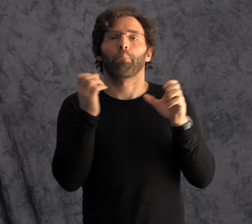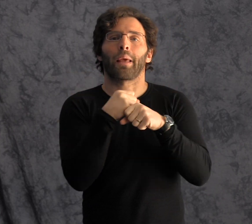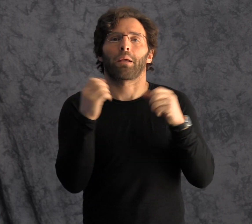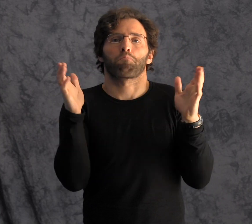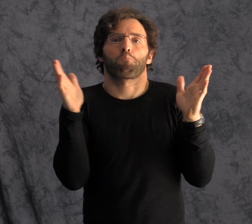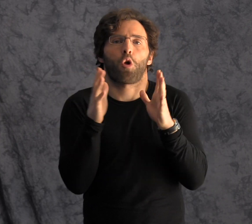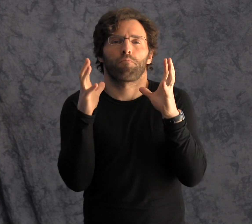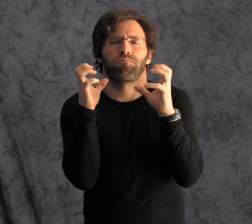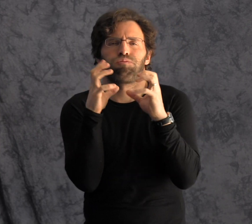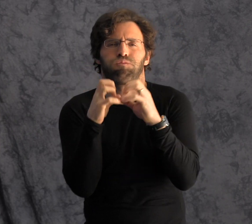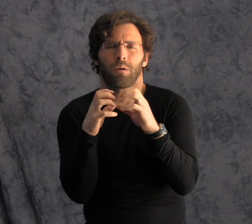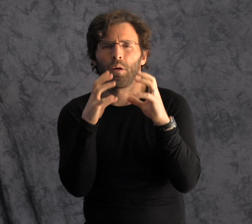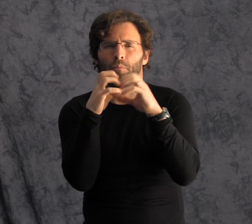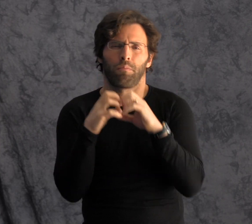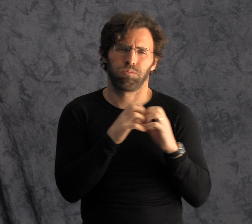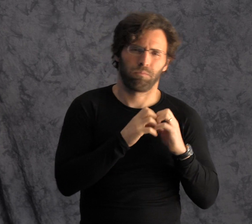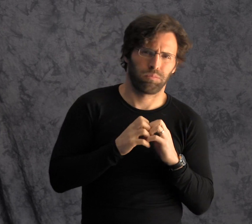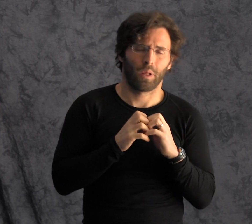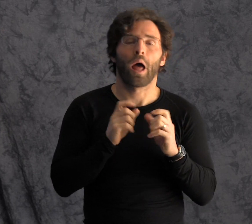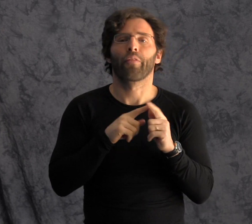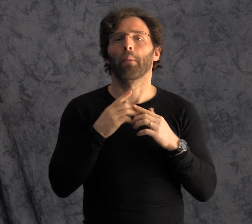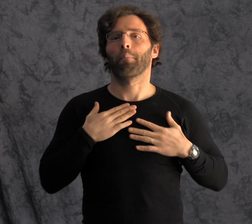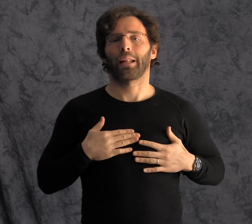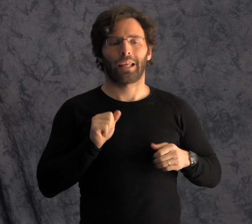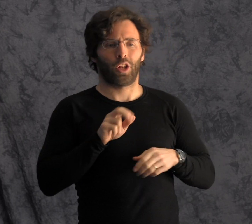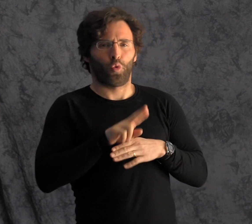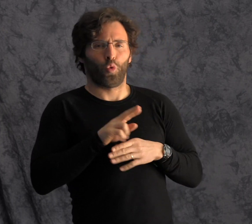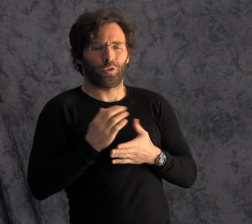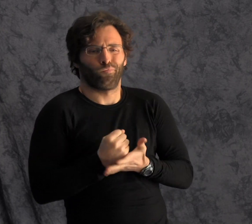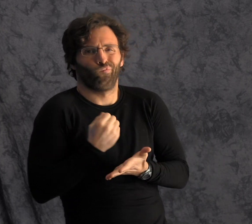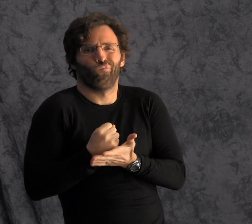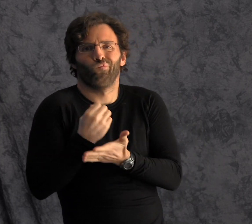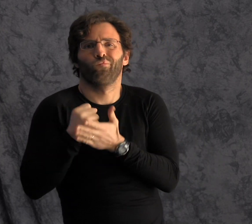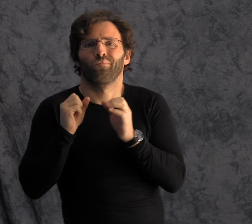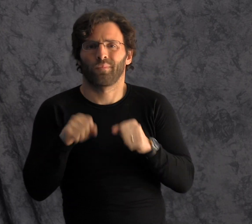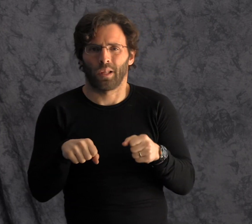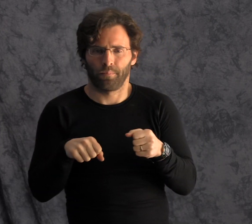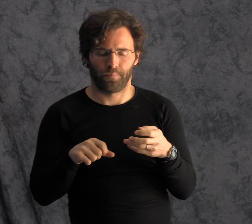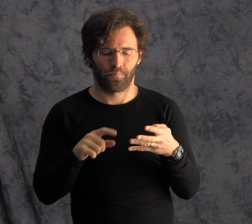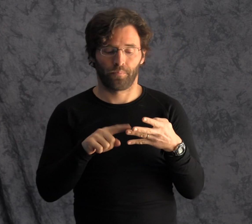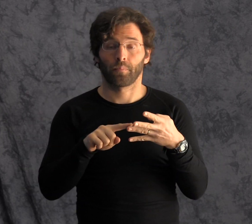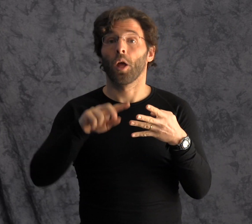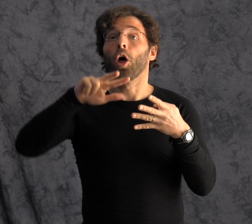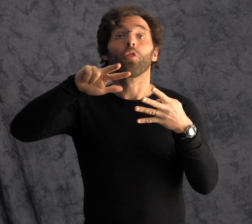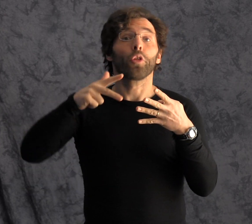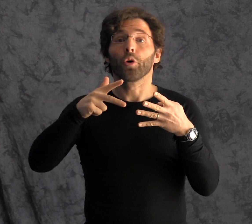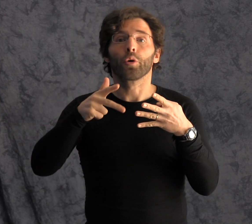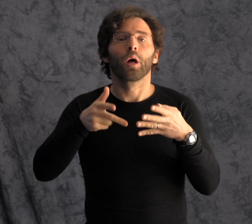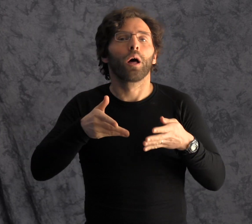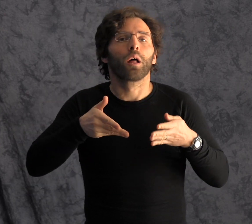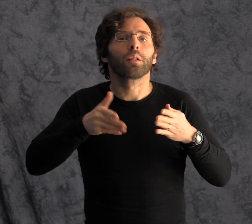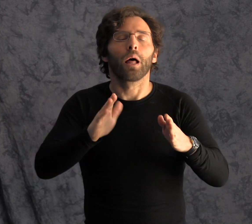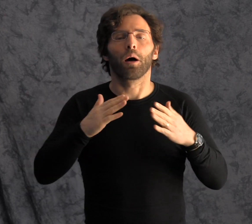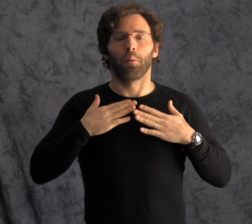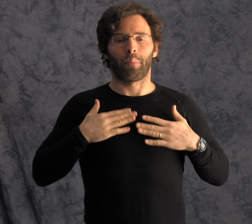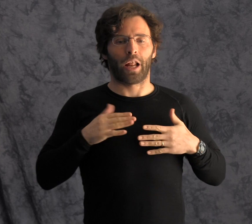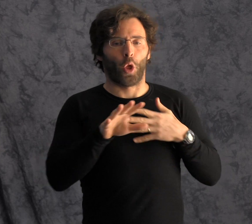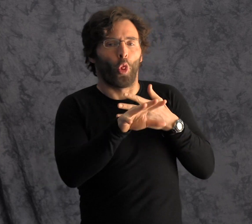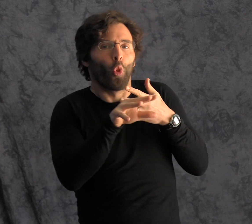are actually usable by your body. The third function of the digestive system is absorption. Absorption involves moving tiny